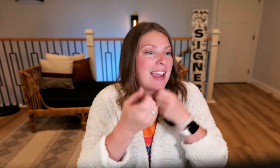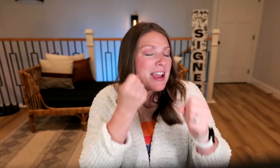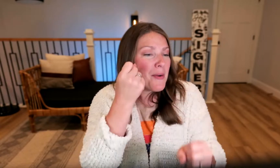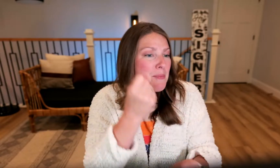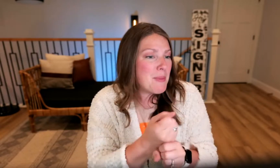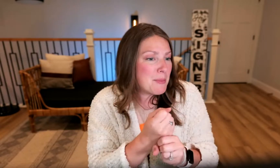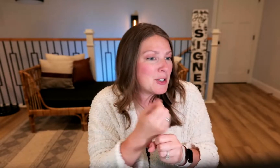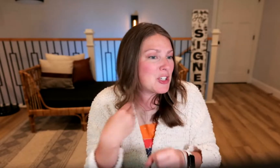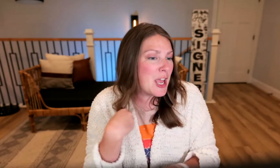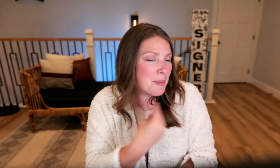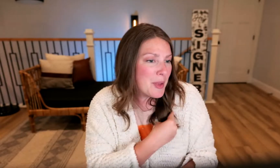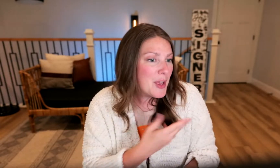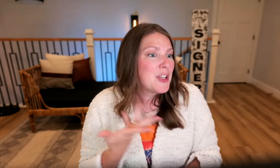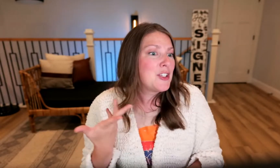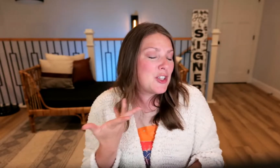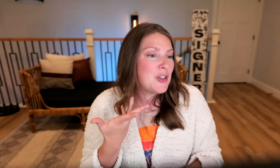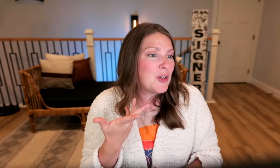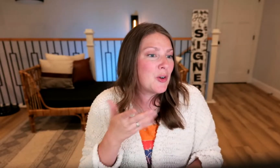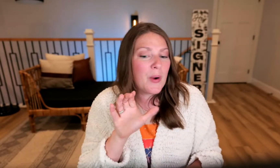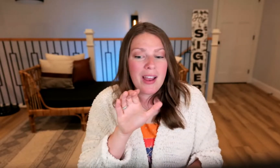a membership to